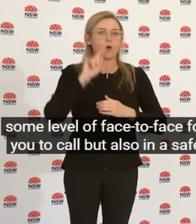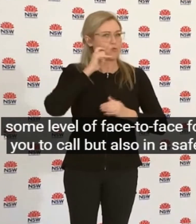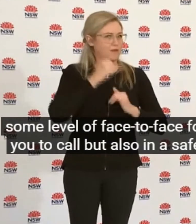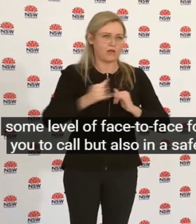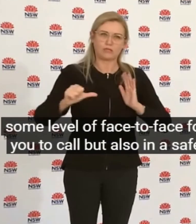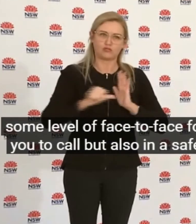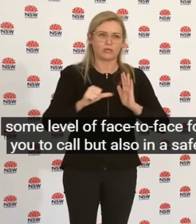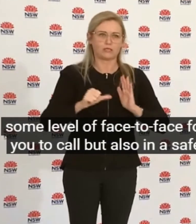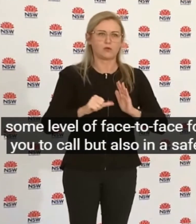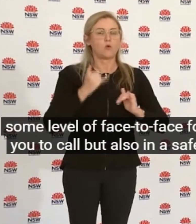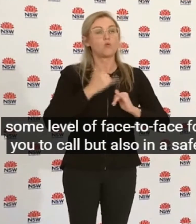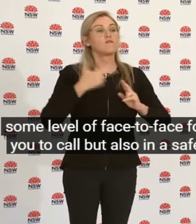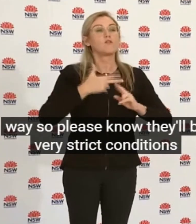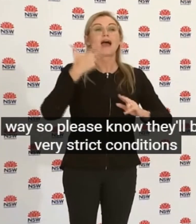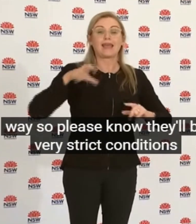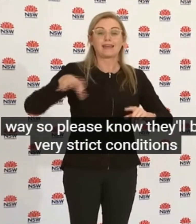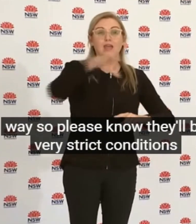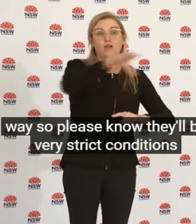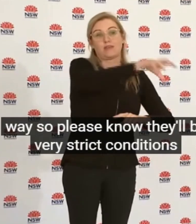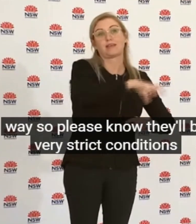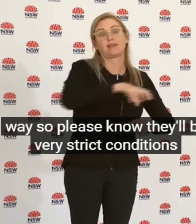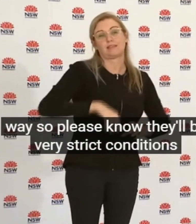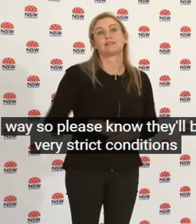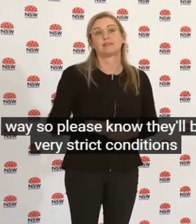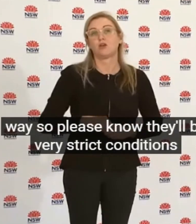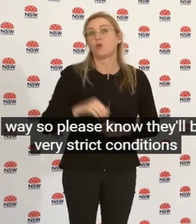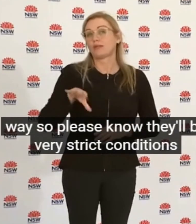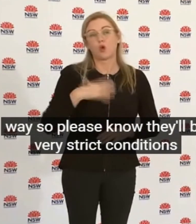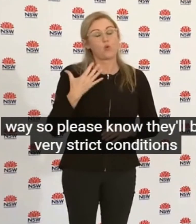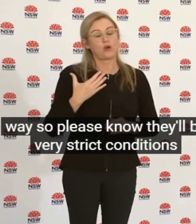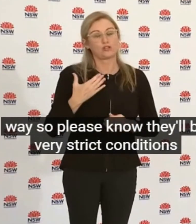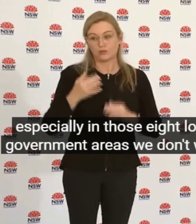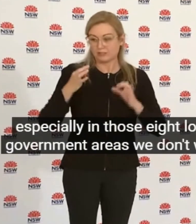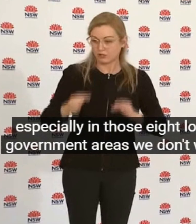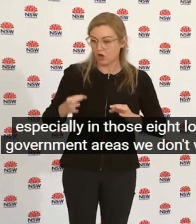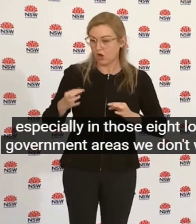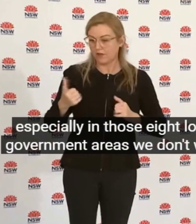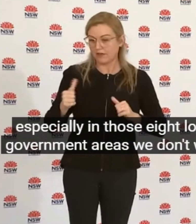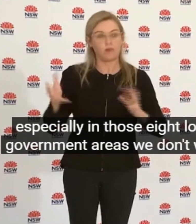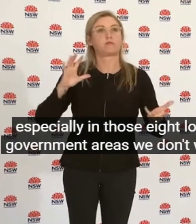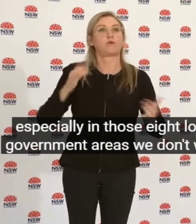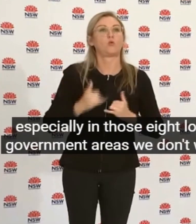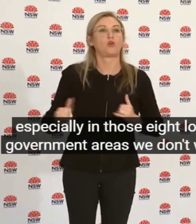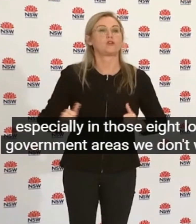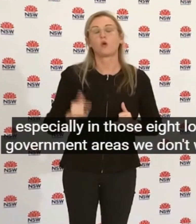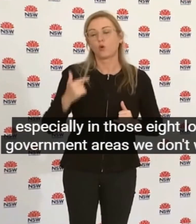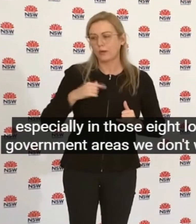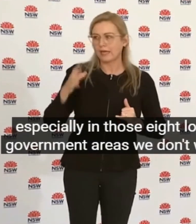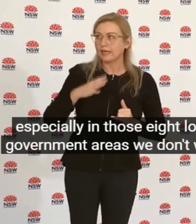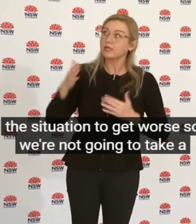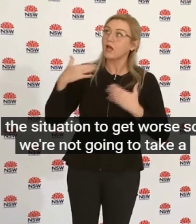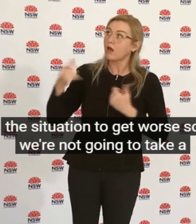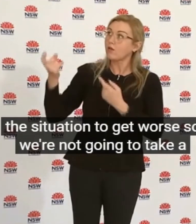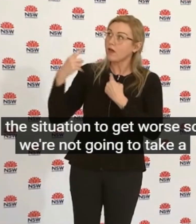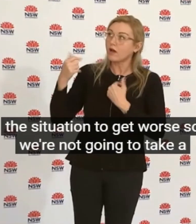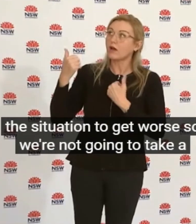want the situation to get worse. So we're not going to take a decision that's going to worsen the situation, but we'll take a decision based on the best health advice. robust and